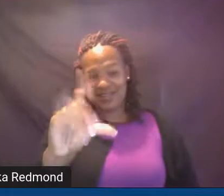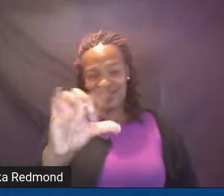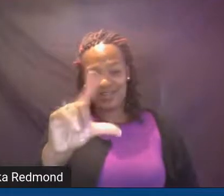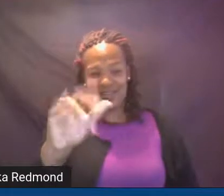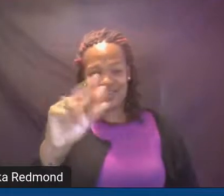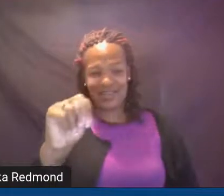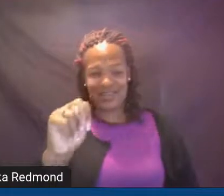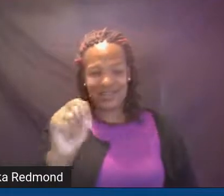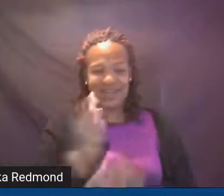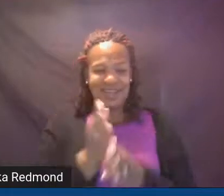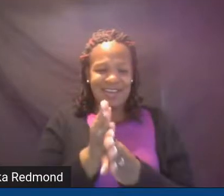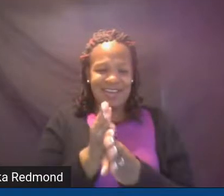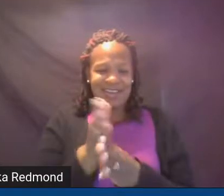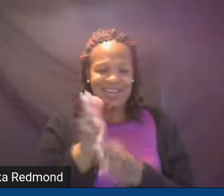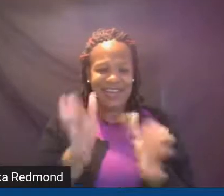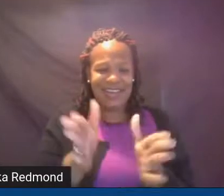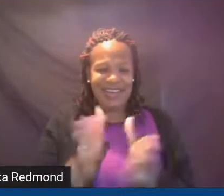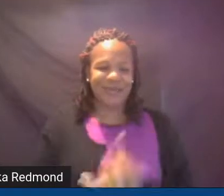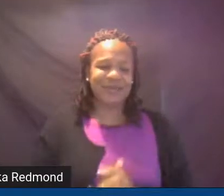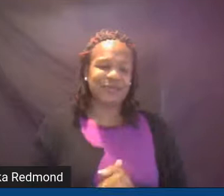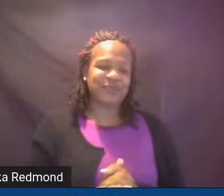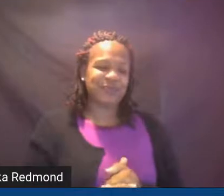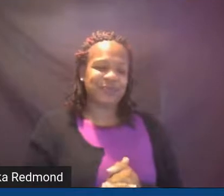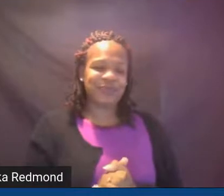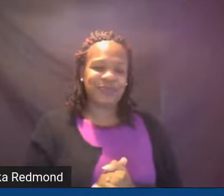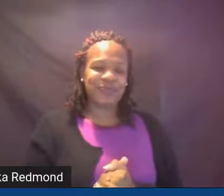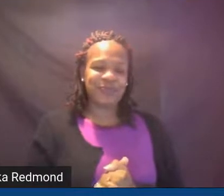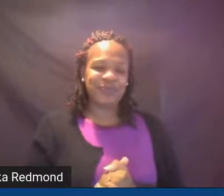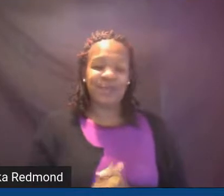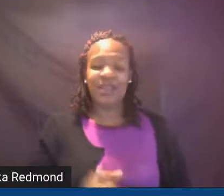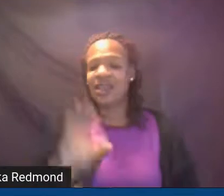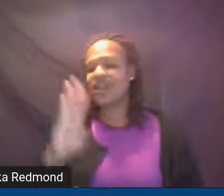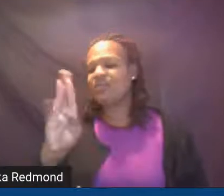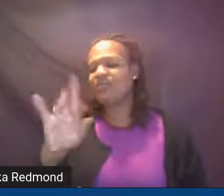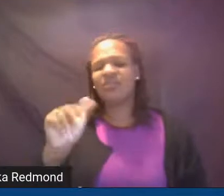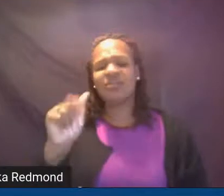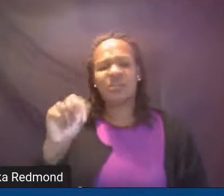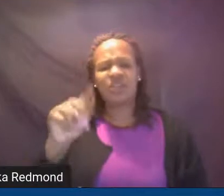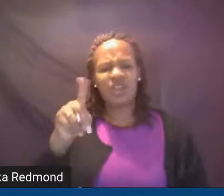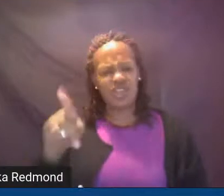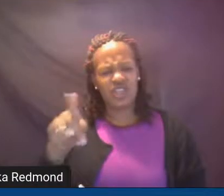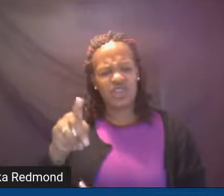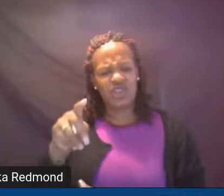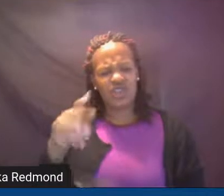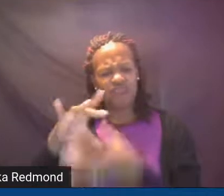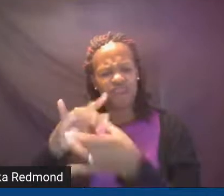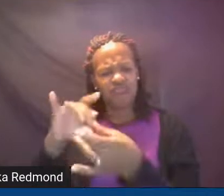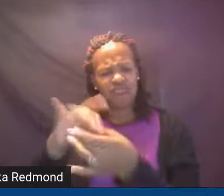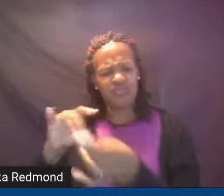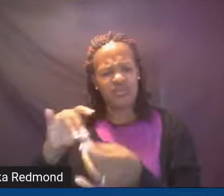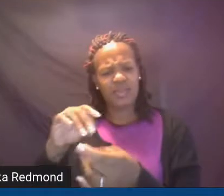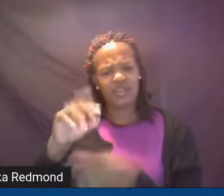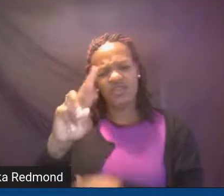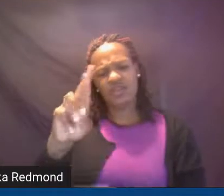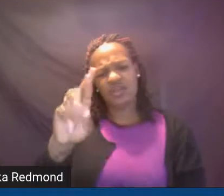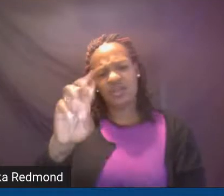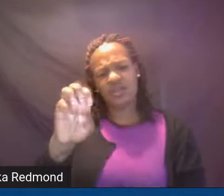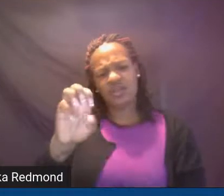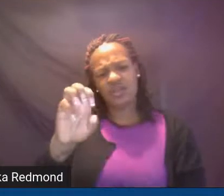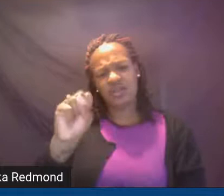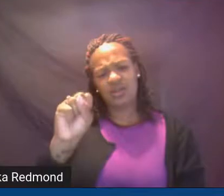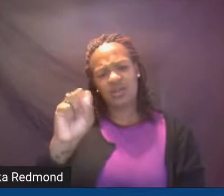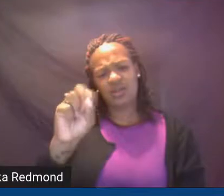So Bryan, you just mentioned about resume, and you know, I have heard you talk about